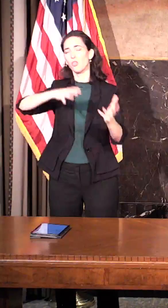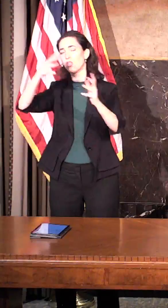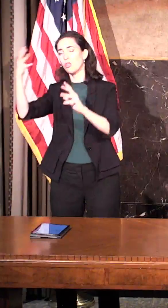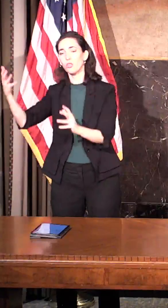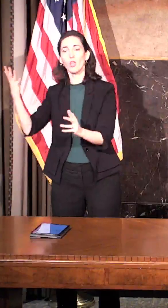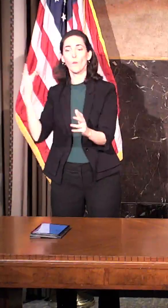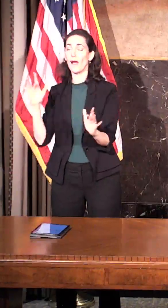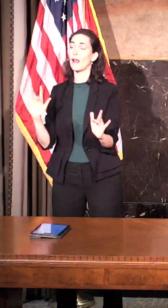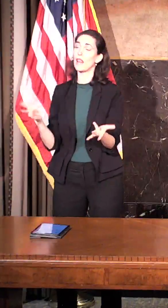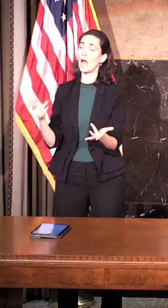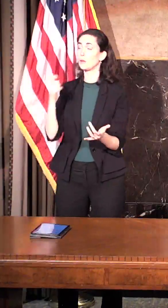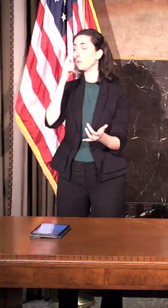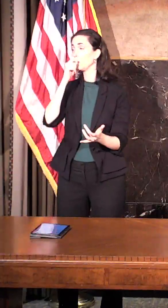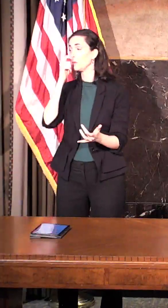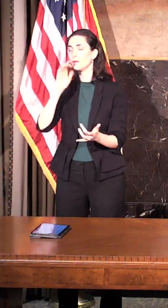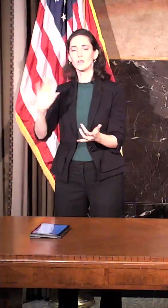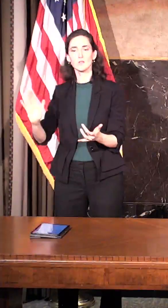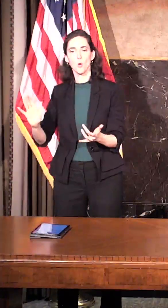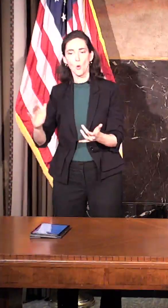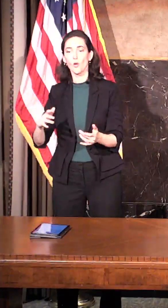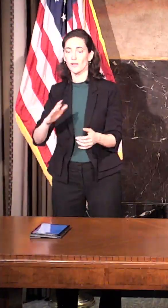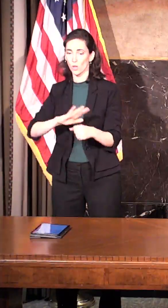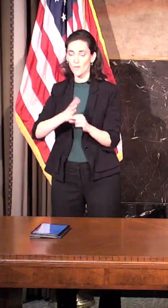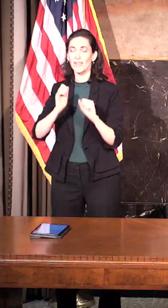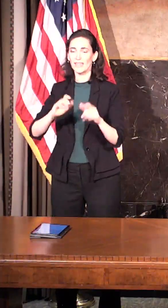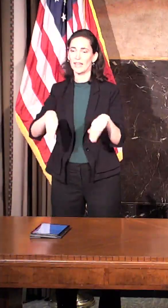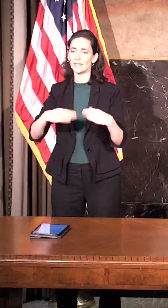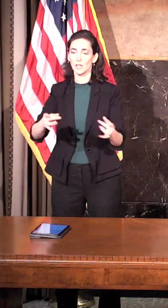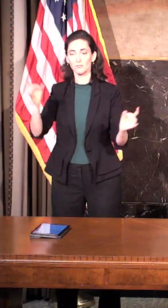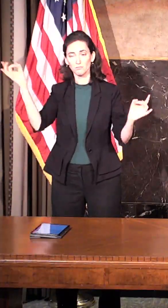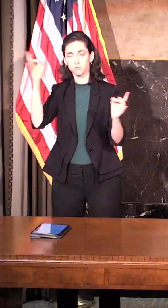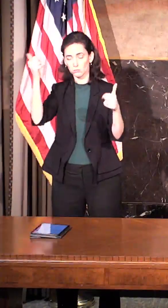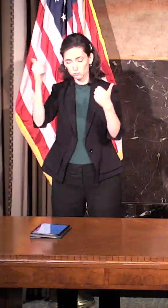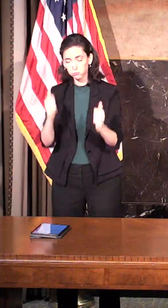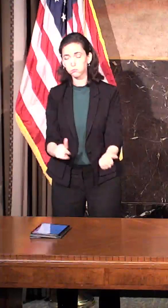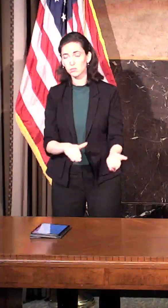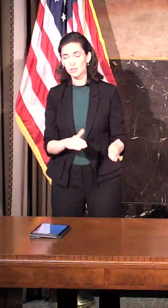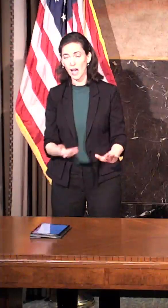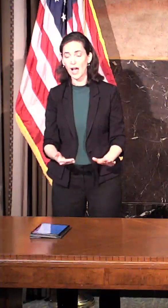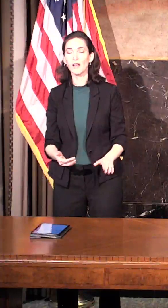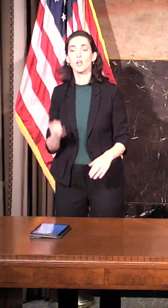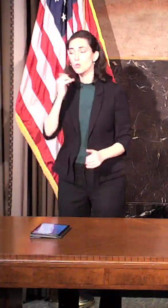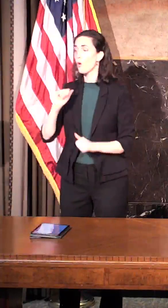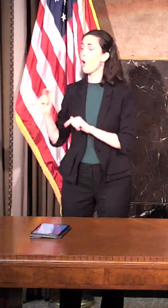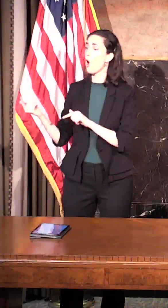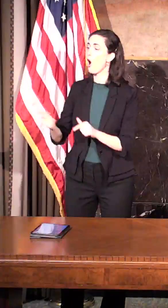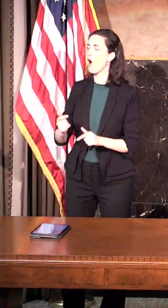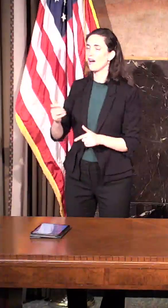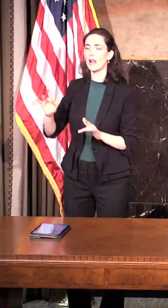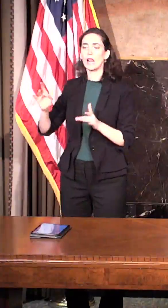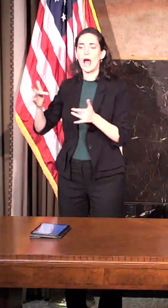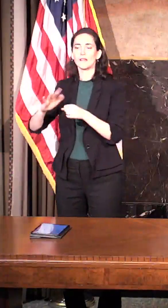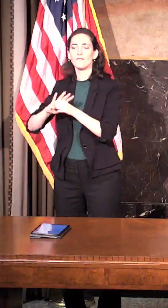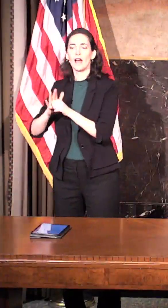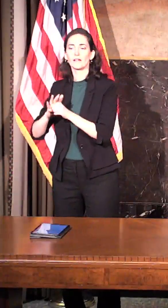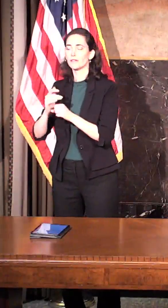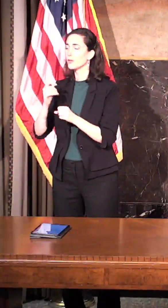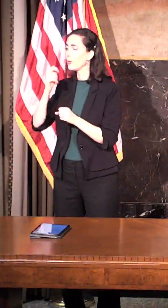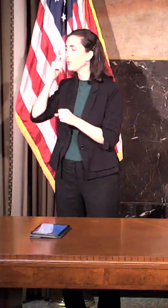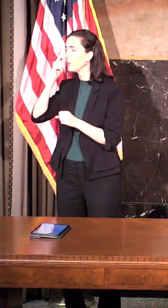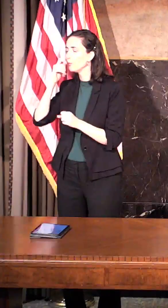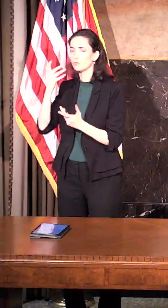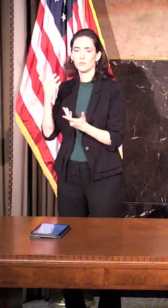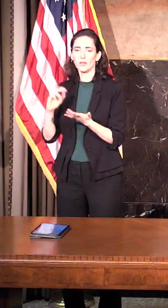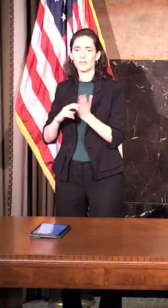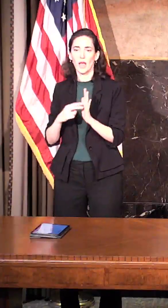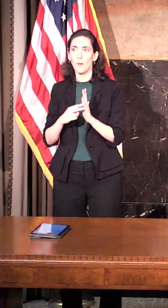It's that we fear for the worst complications. If all it was a mild cold and nothing more, it wouldn't justify the response that we've given.